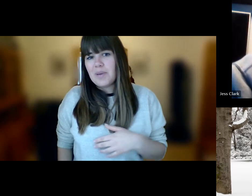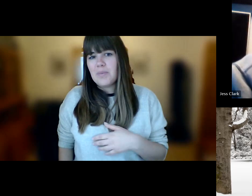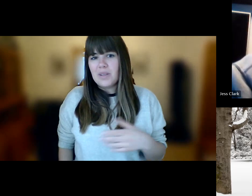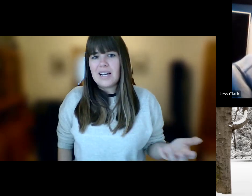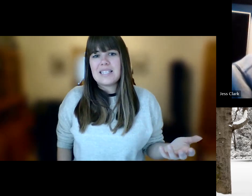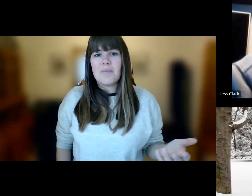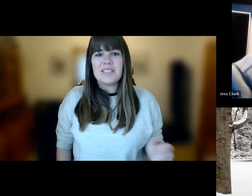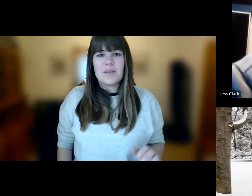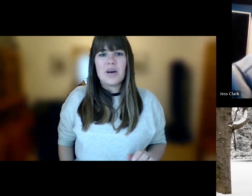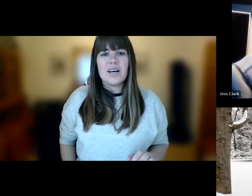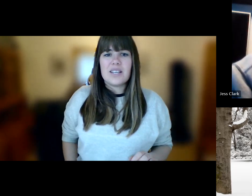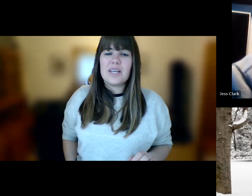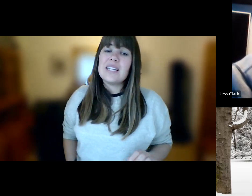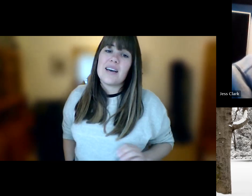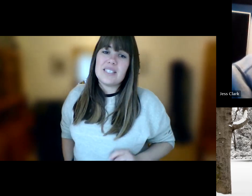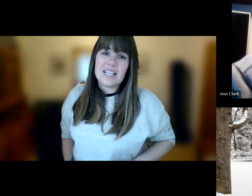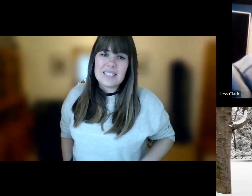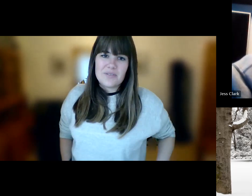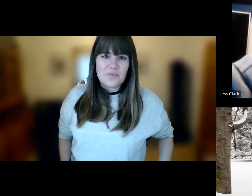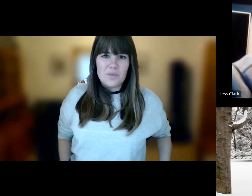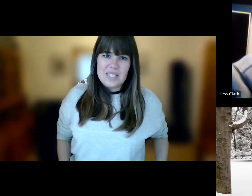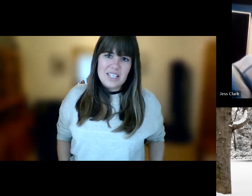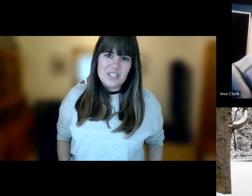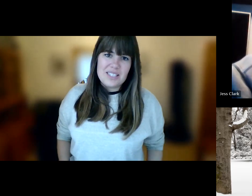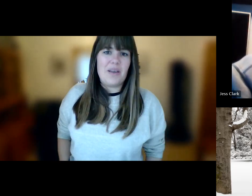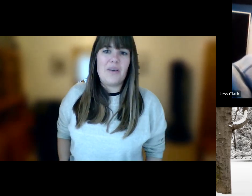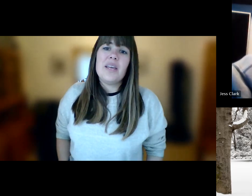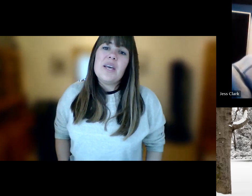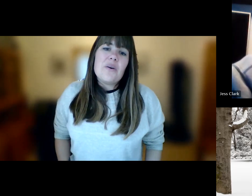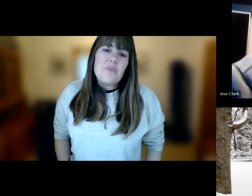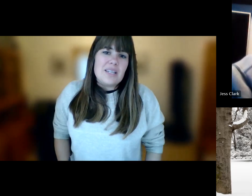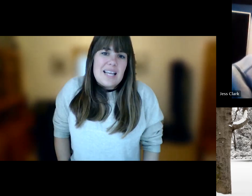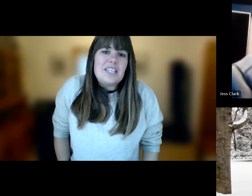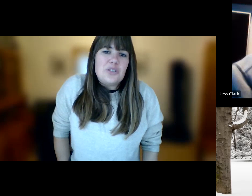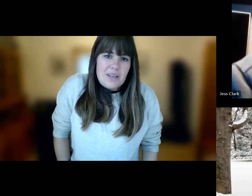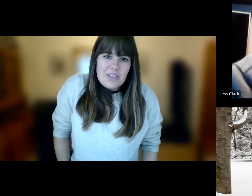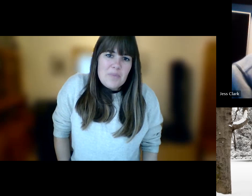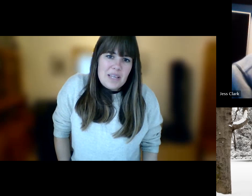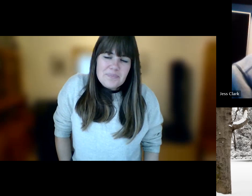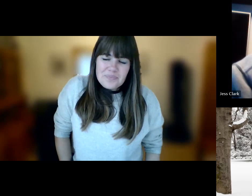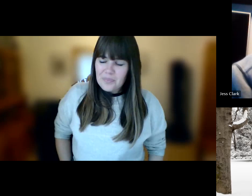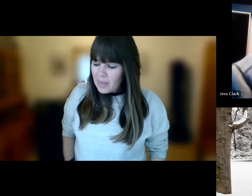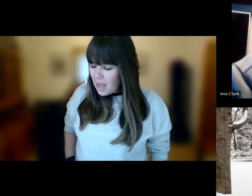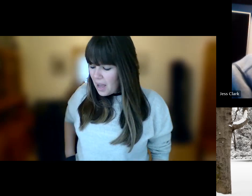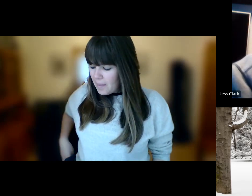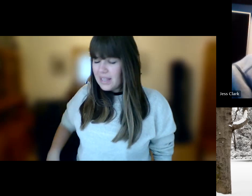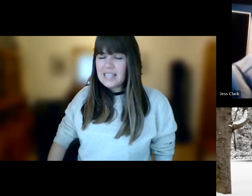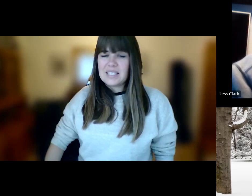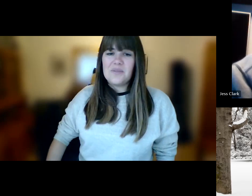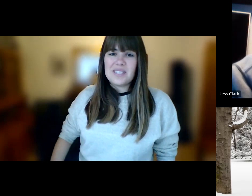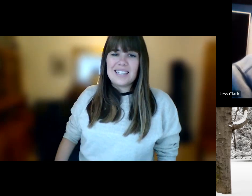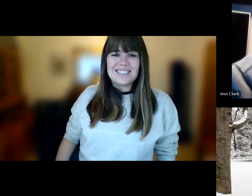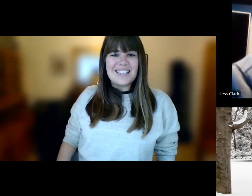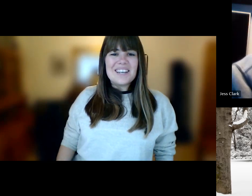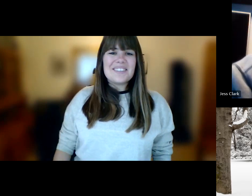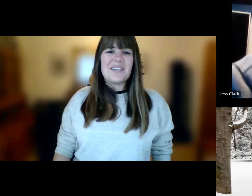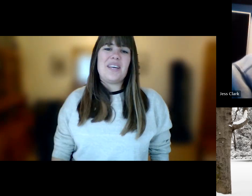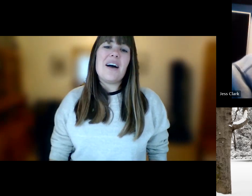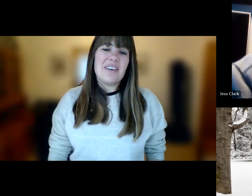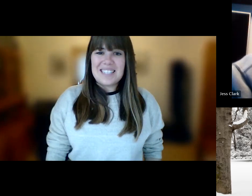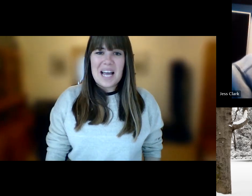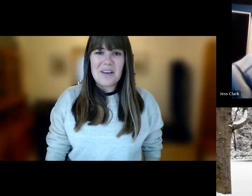upset other people, and that has happened in the past. So it is having sensitive conversations about, we understand that's your way of coping. And that is a conversation